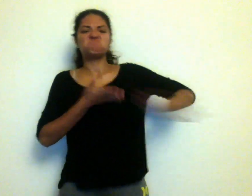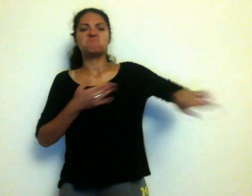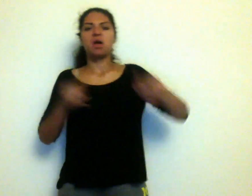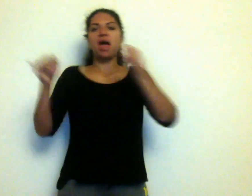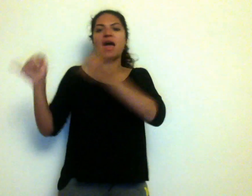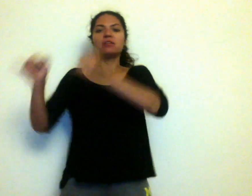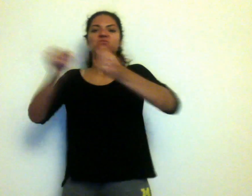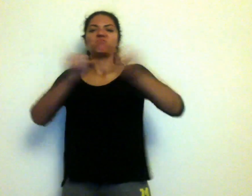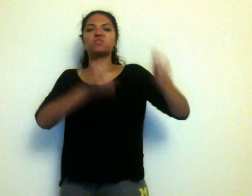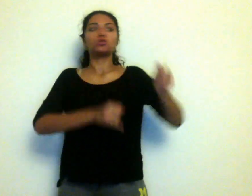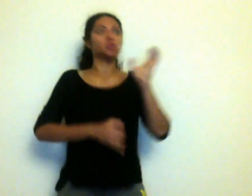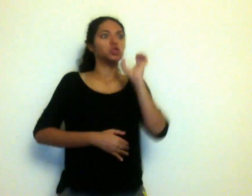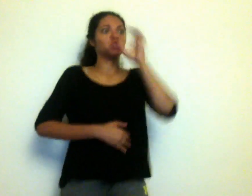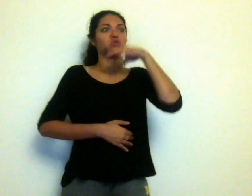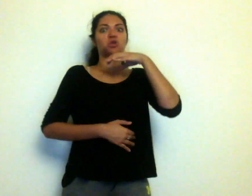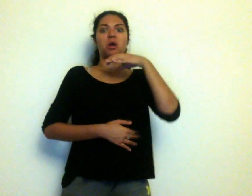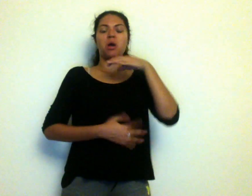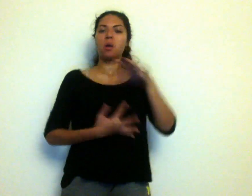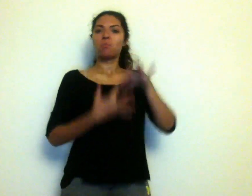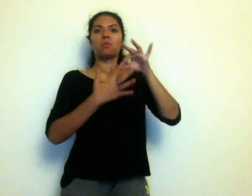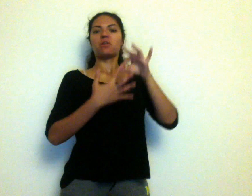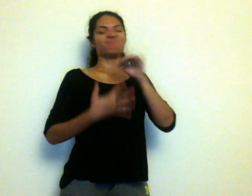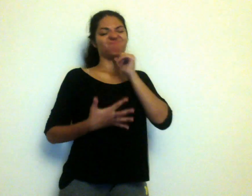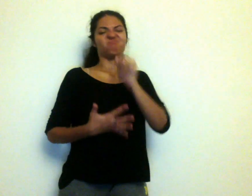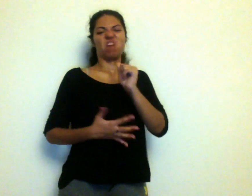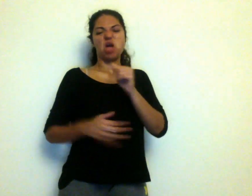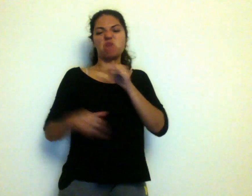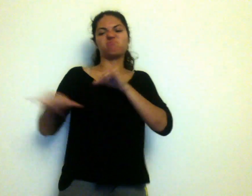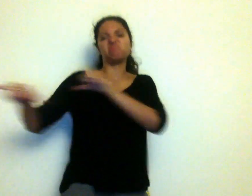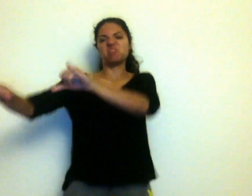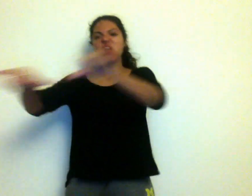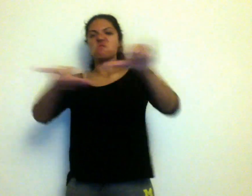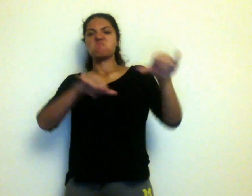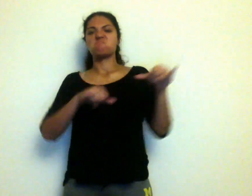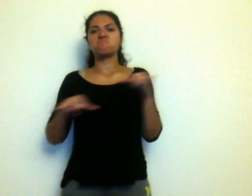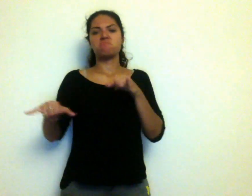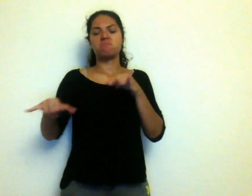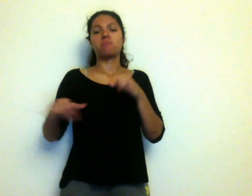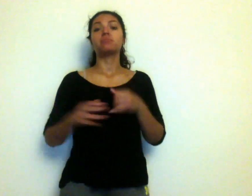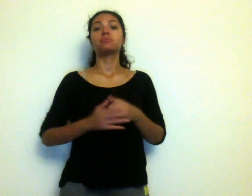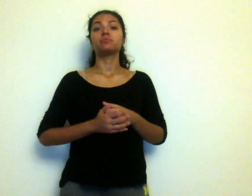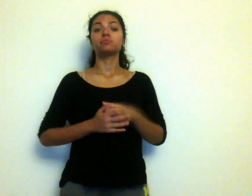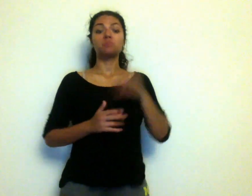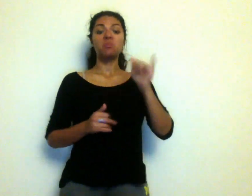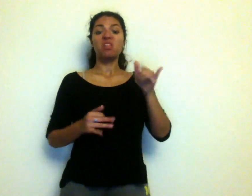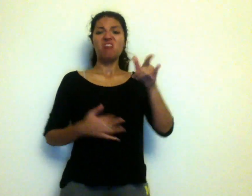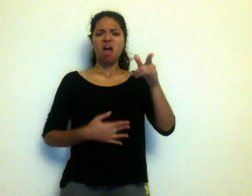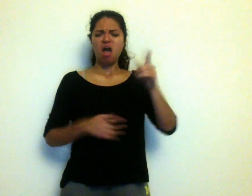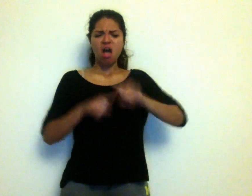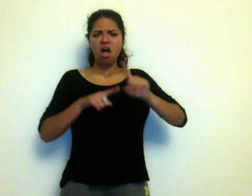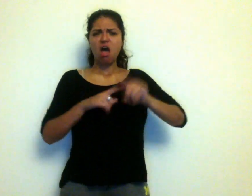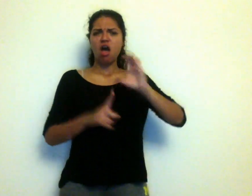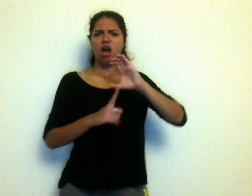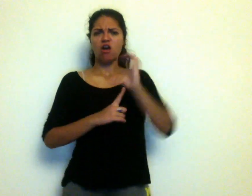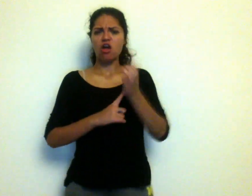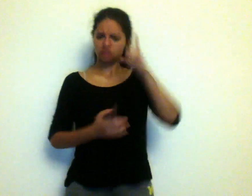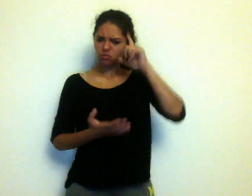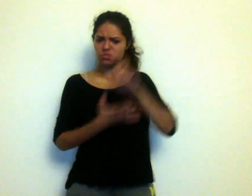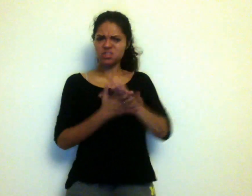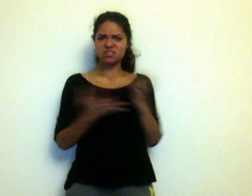lived with that and struggled with the caste system and all the other things is the unfolding drama of their philosophy and tension with